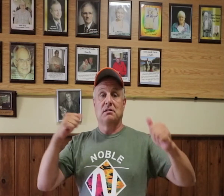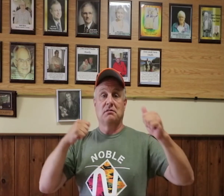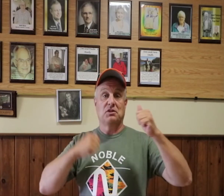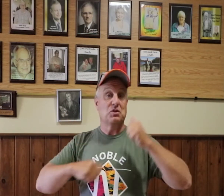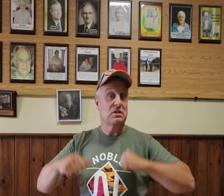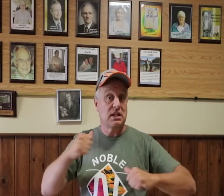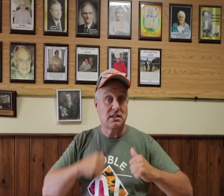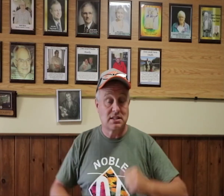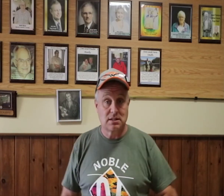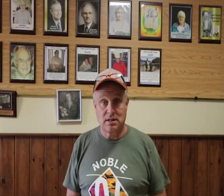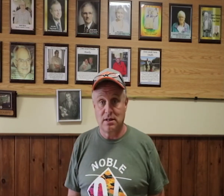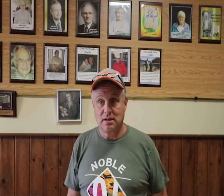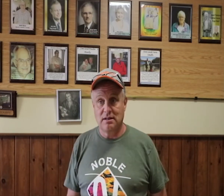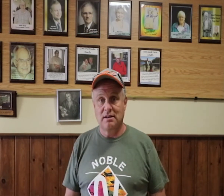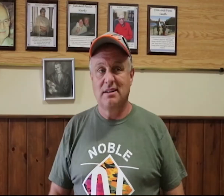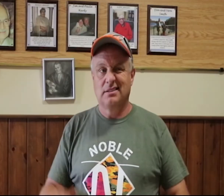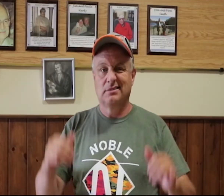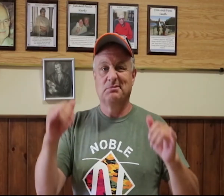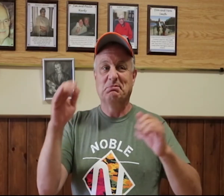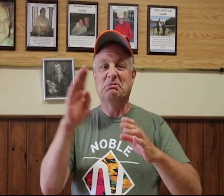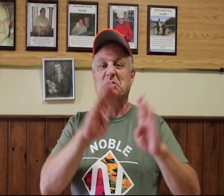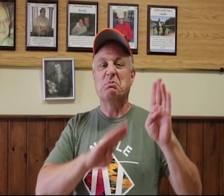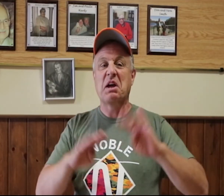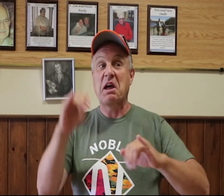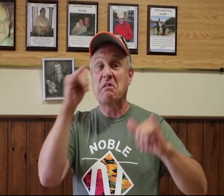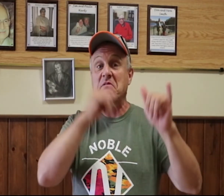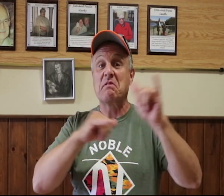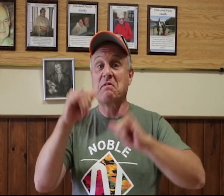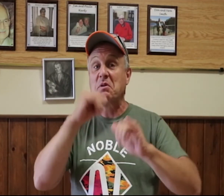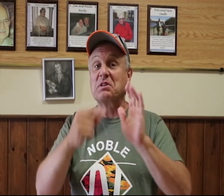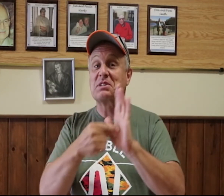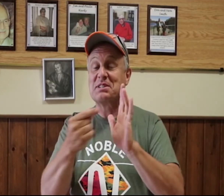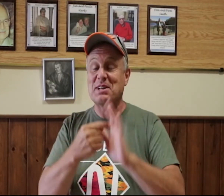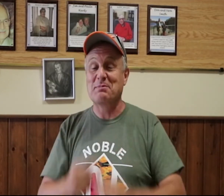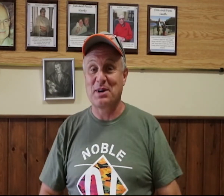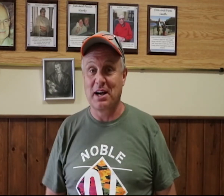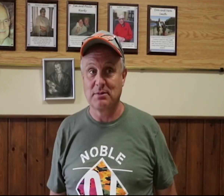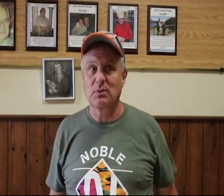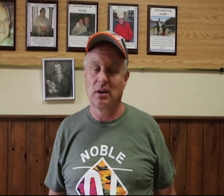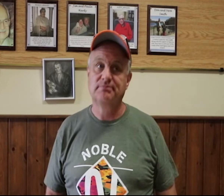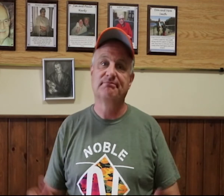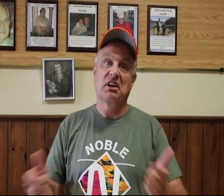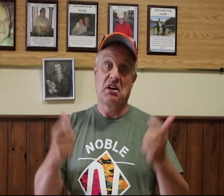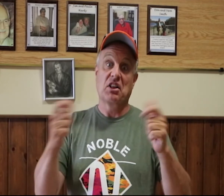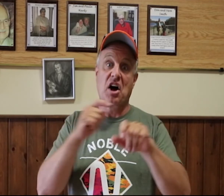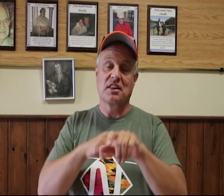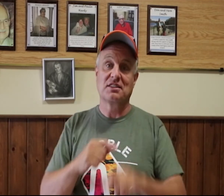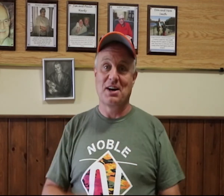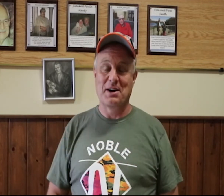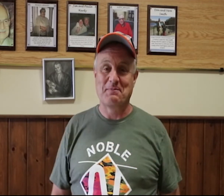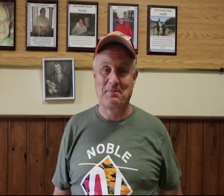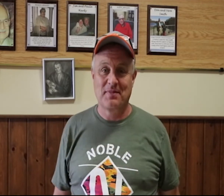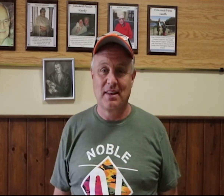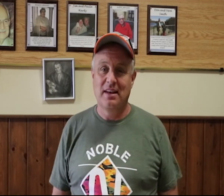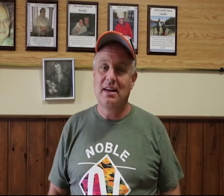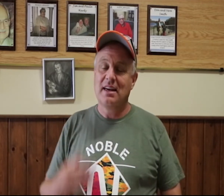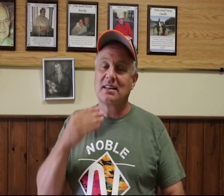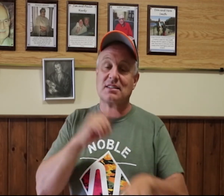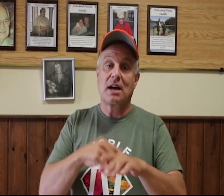to do skits, to behave foolishly sometimes, well, a lot of the time. It's a time for